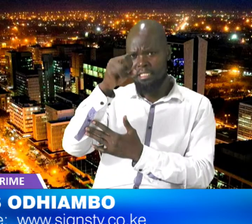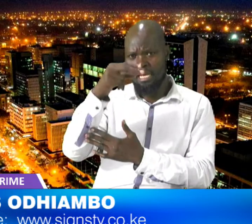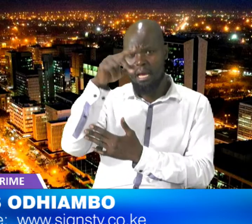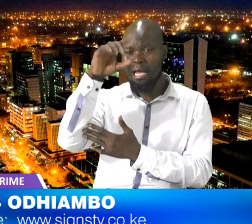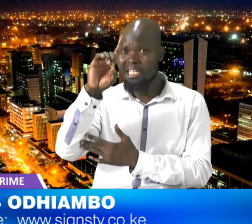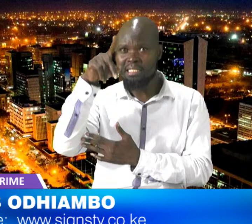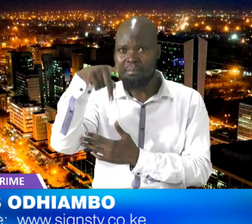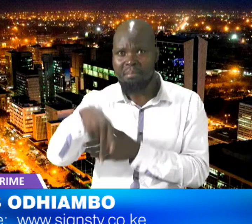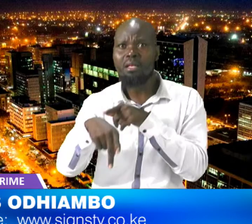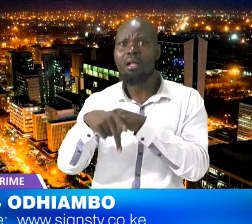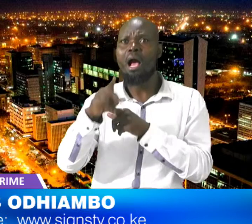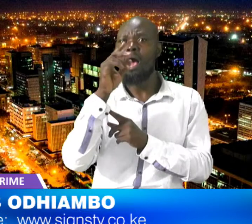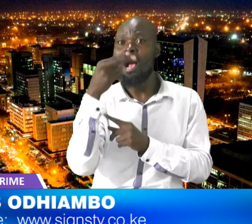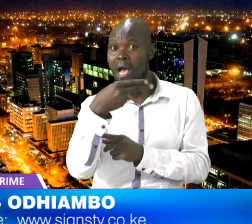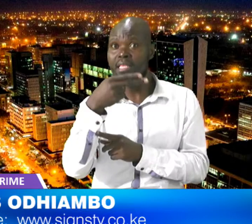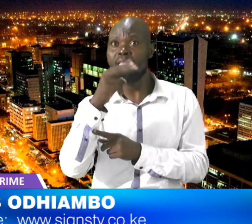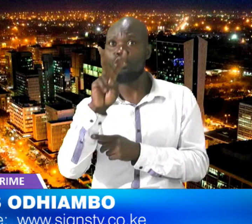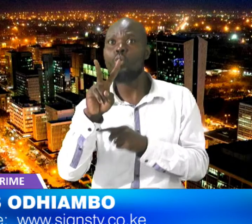Program, that's